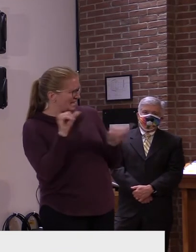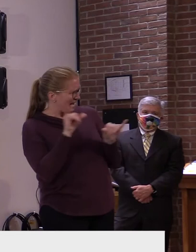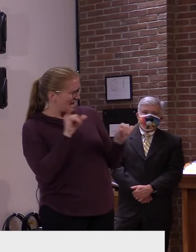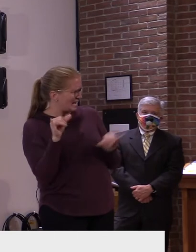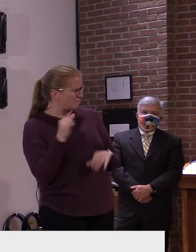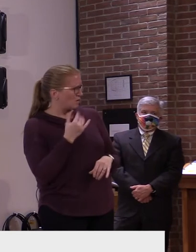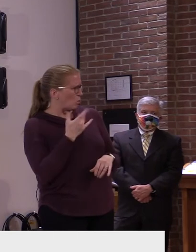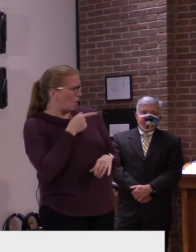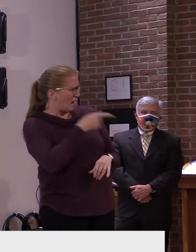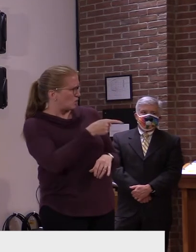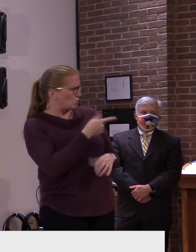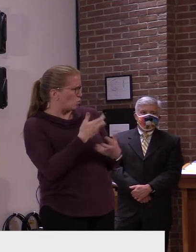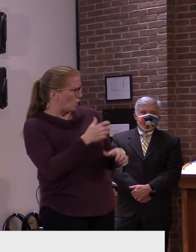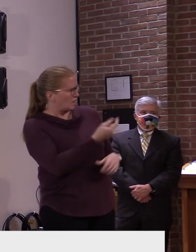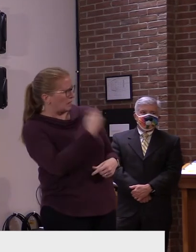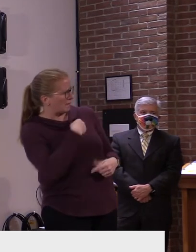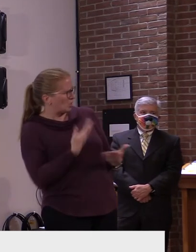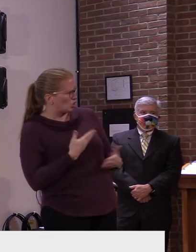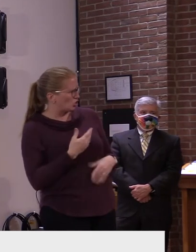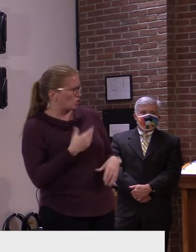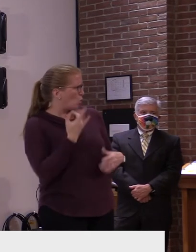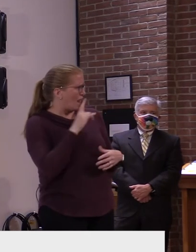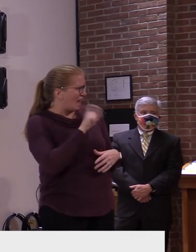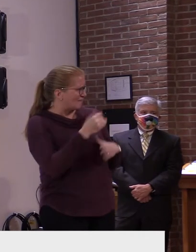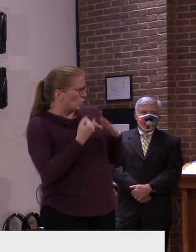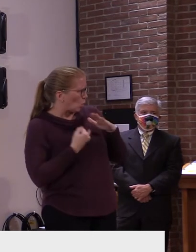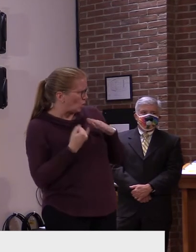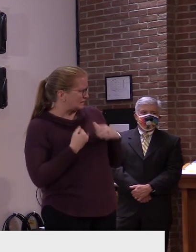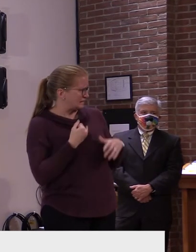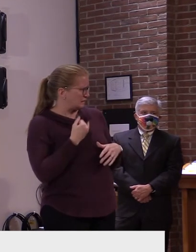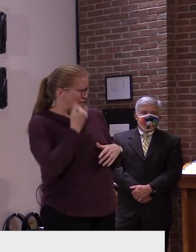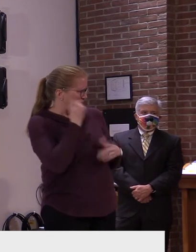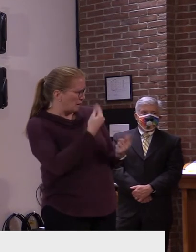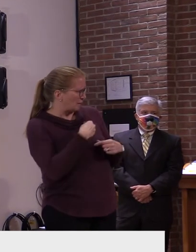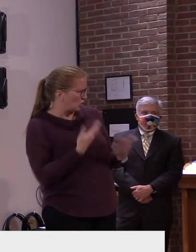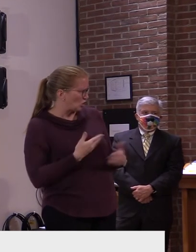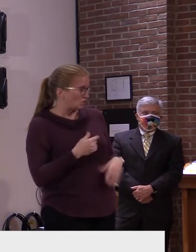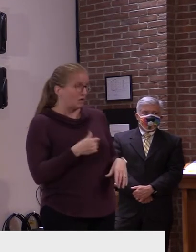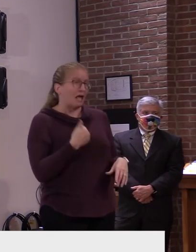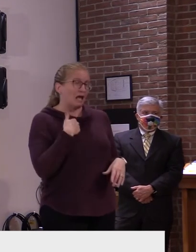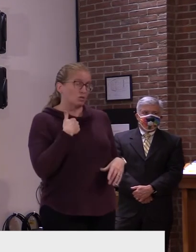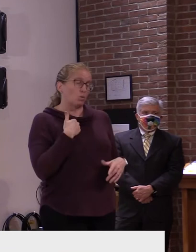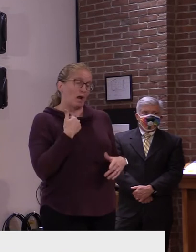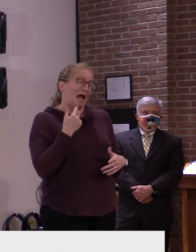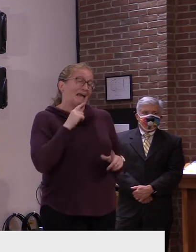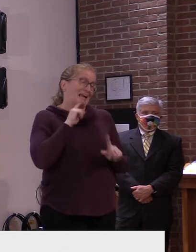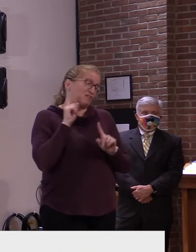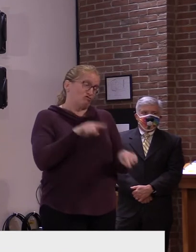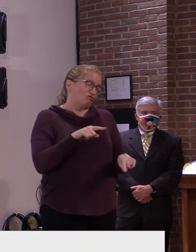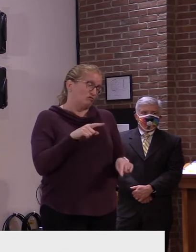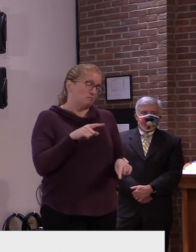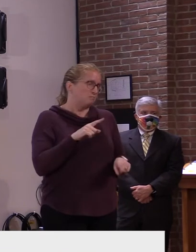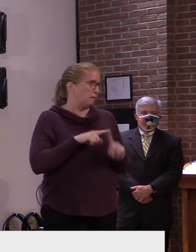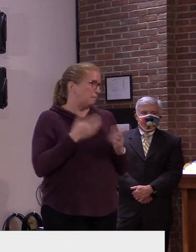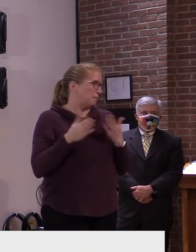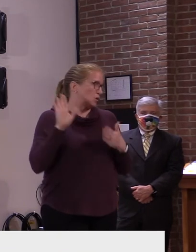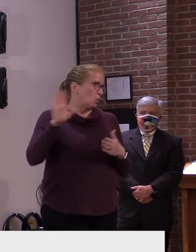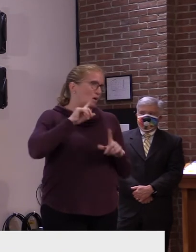reluctant to go there i know what i told her but maybe you have a better answer than what i had